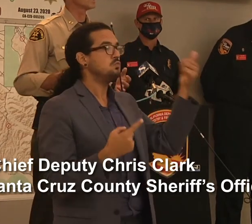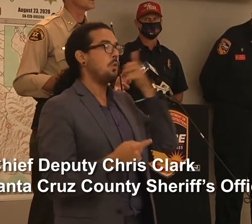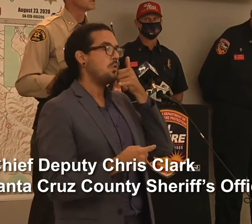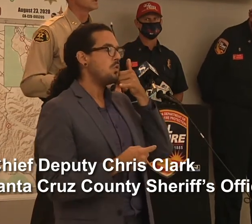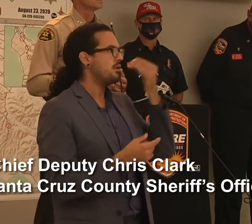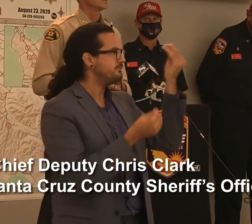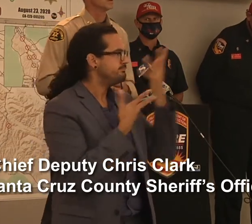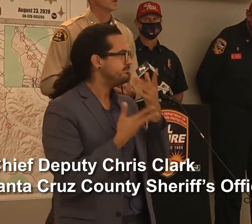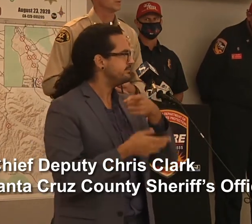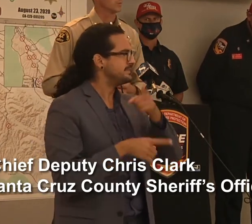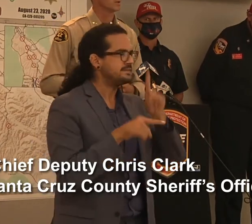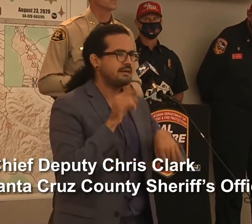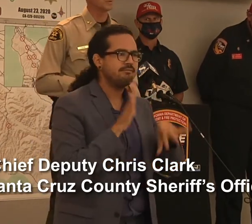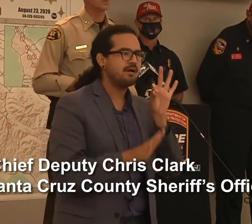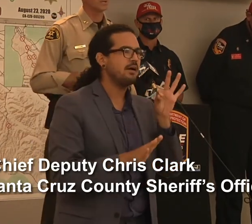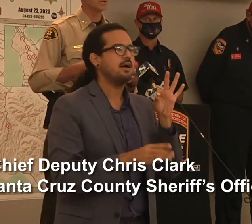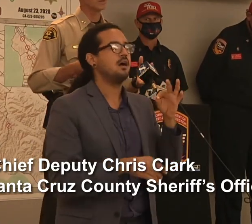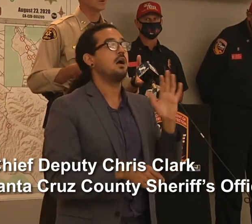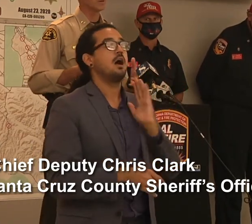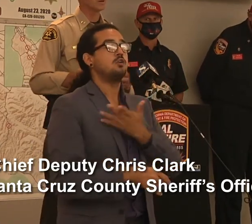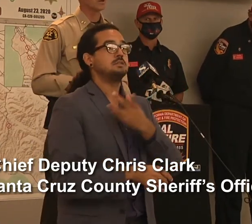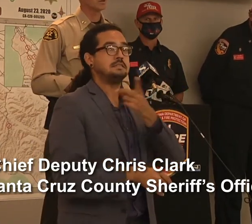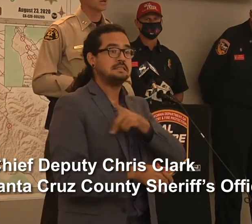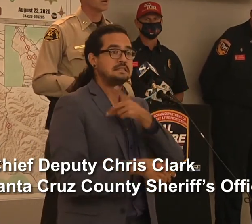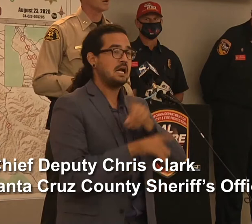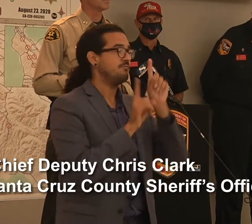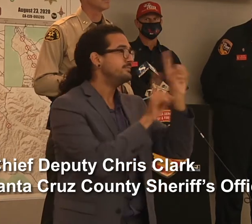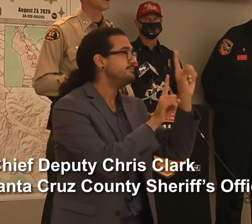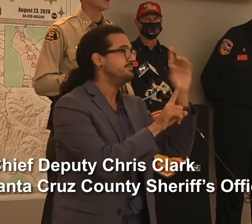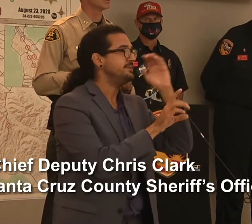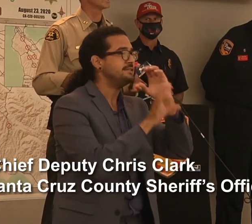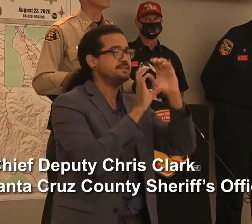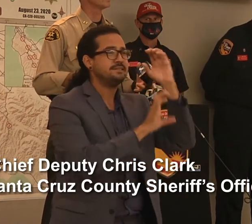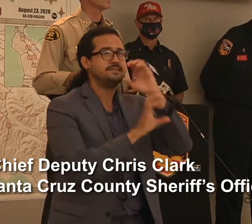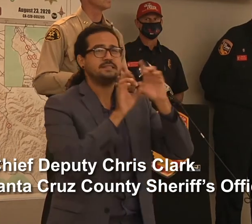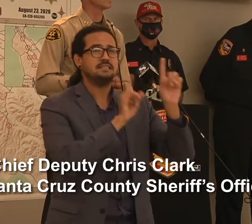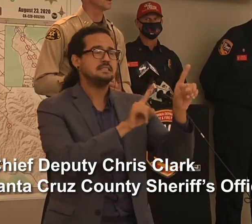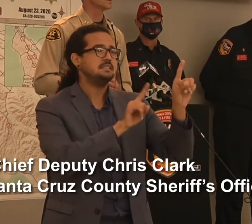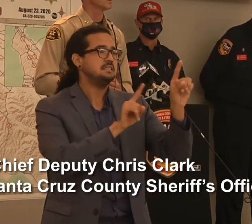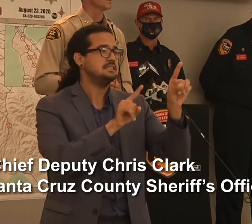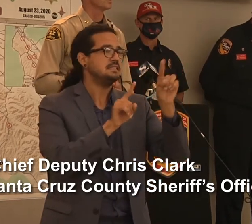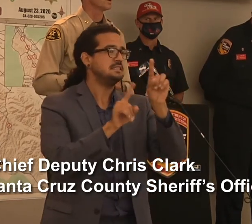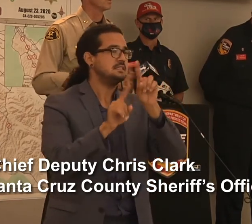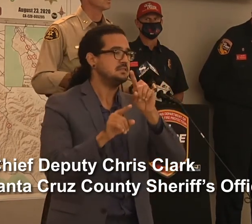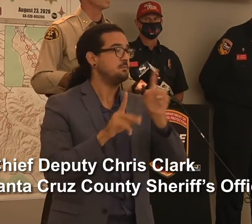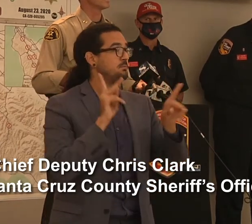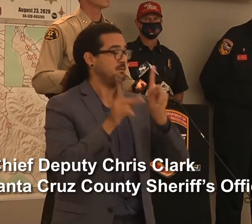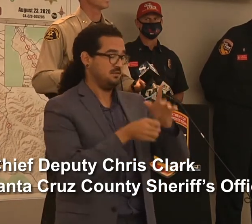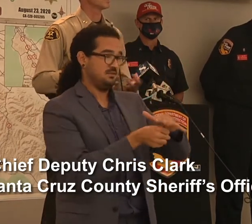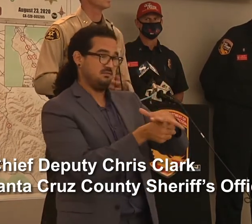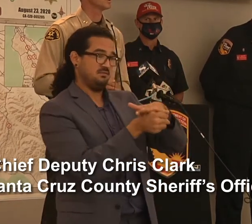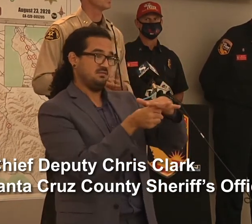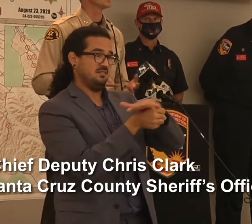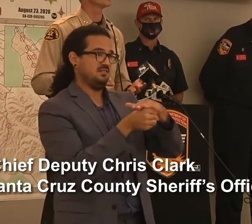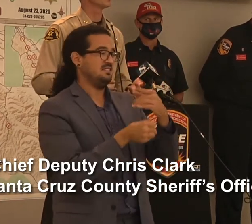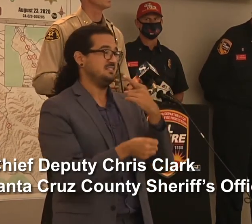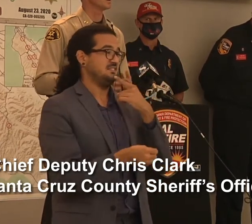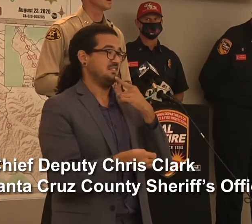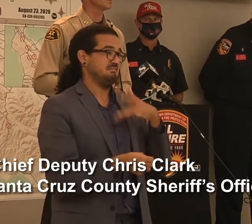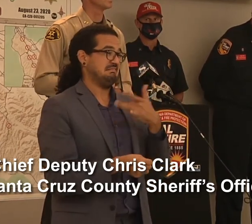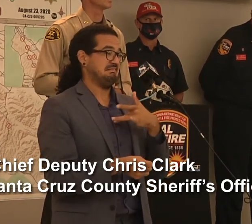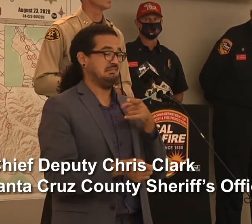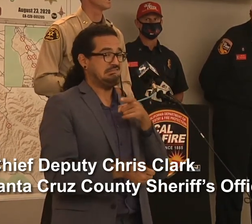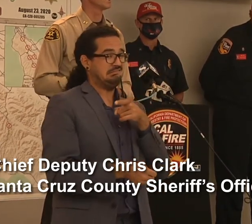to locate him, as well as people in and around the area alerting us to basically what potentially what appeared